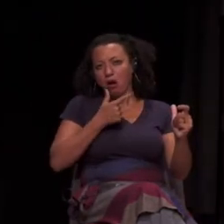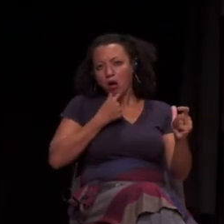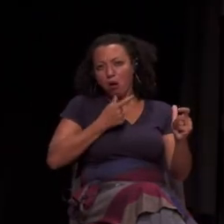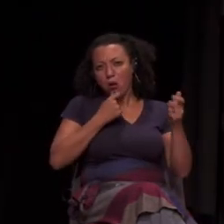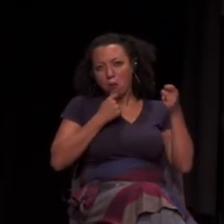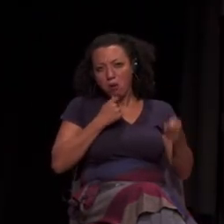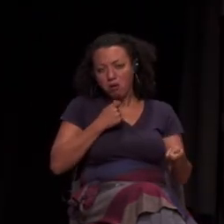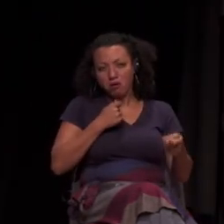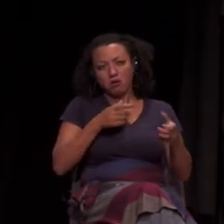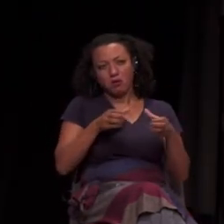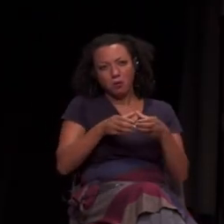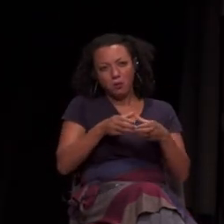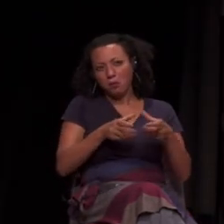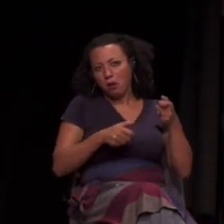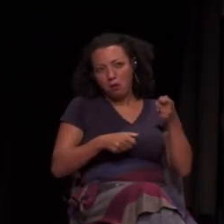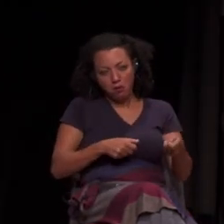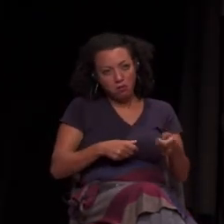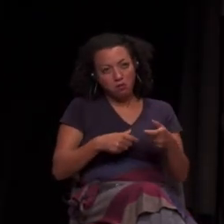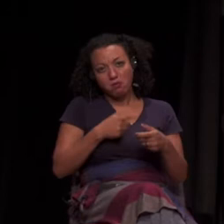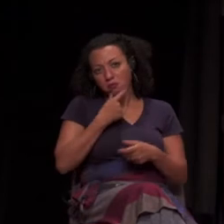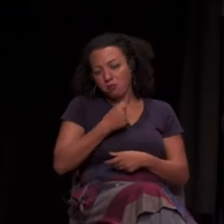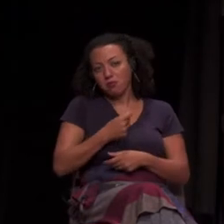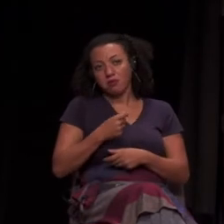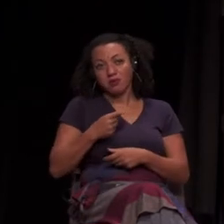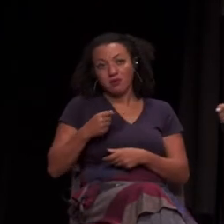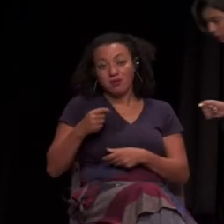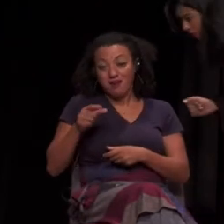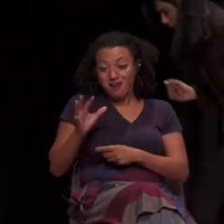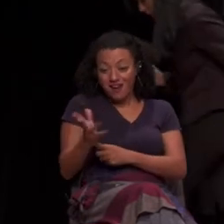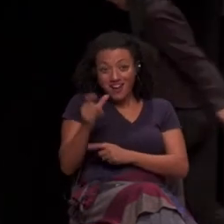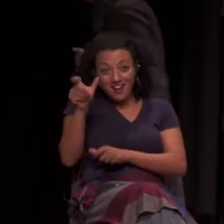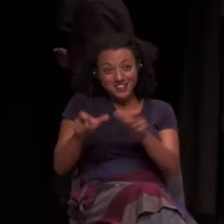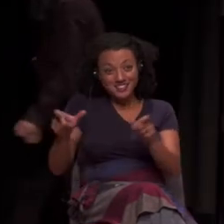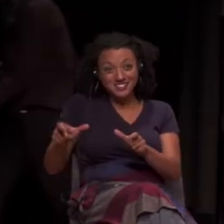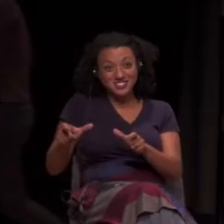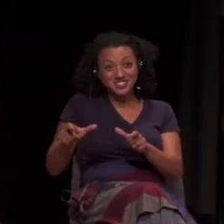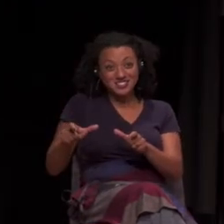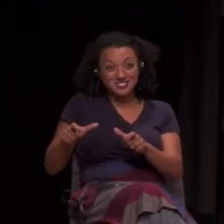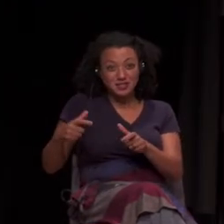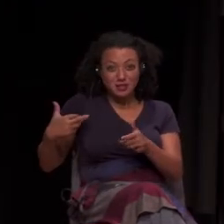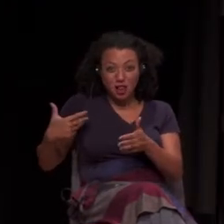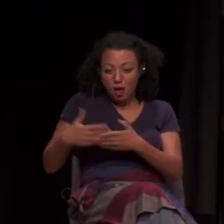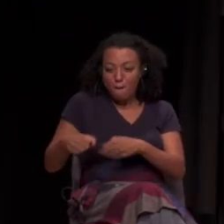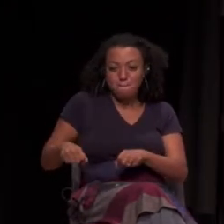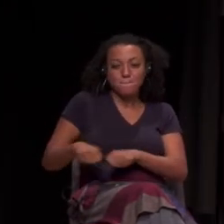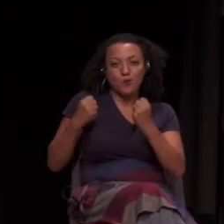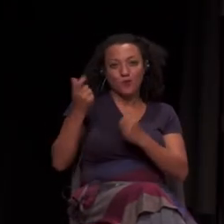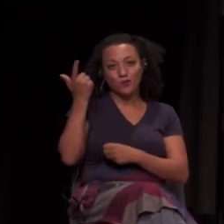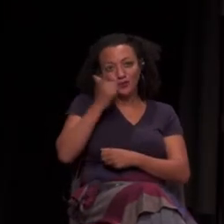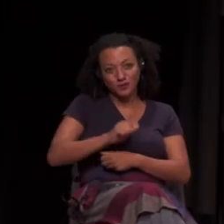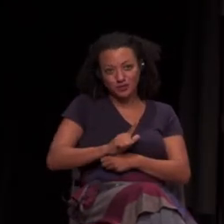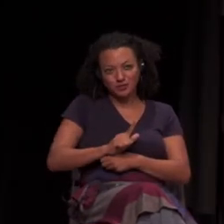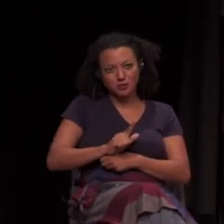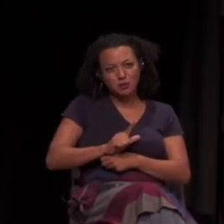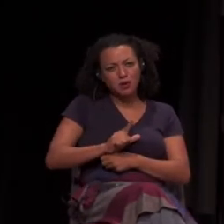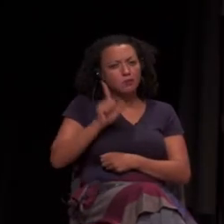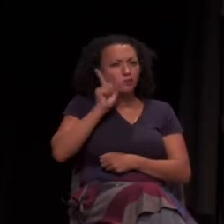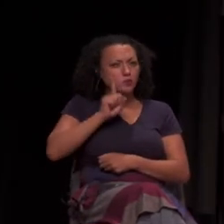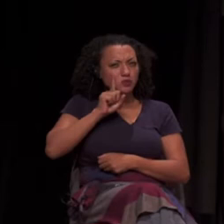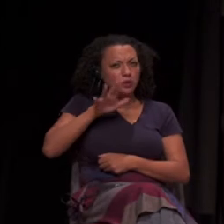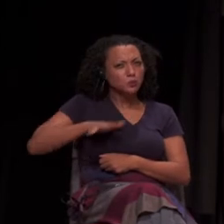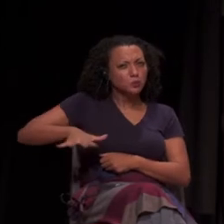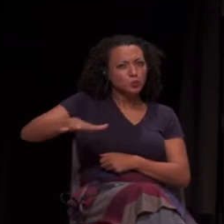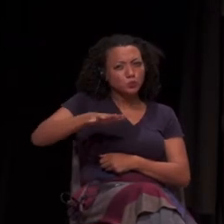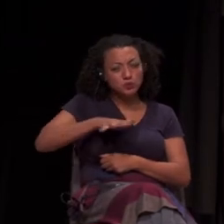the culture overall in the United States, but also within the communities of art as